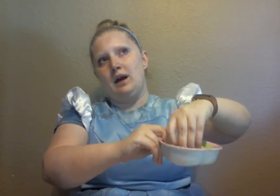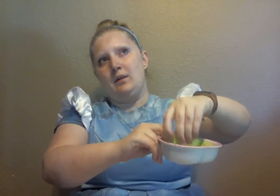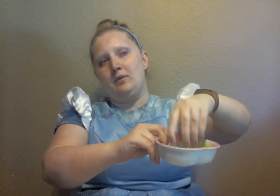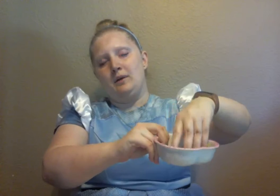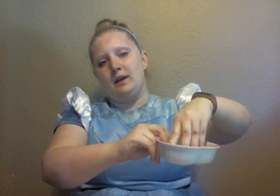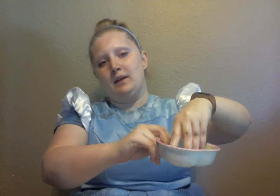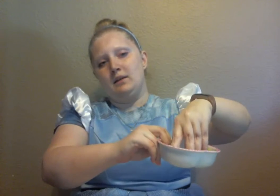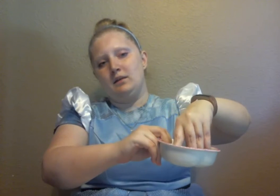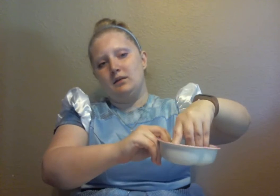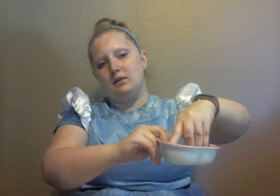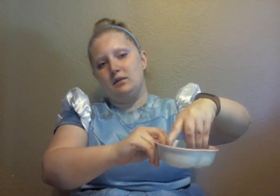grab one.